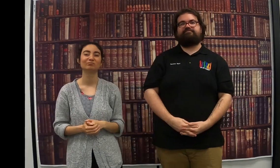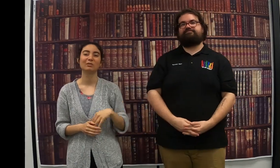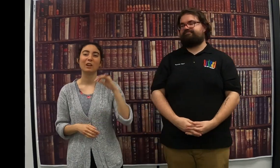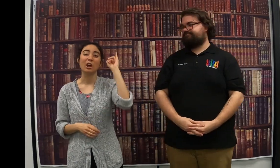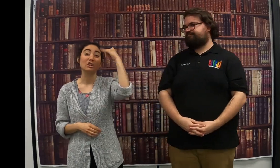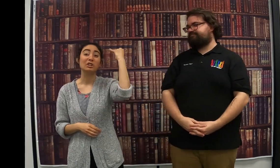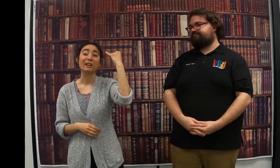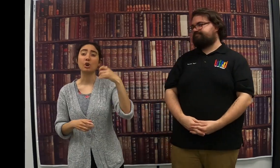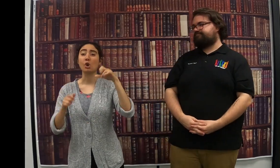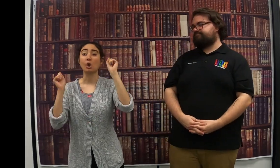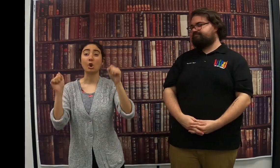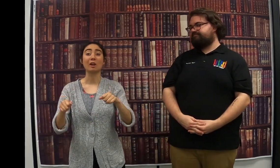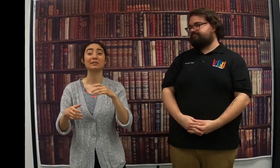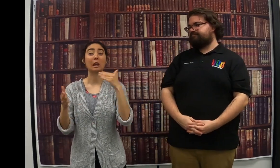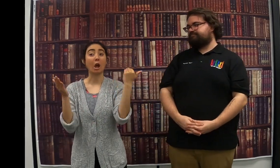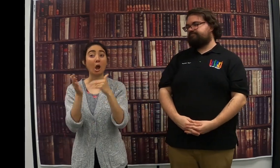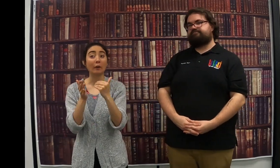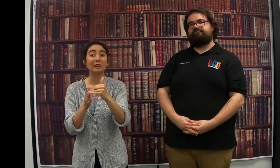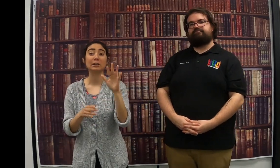be heard saying,